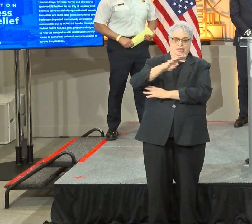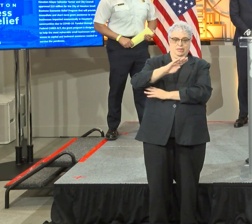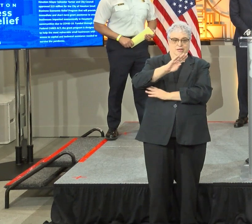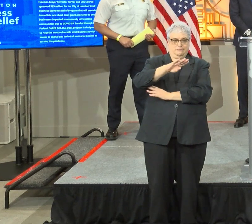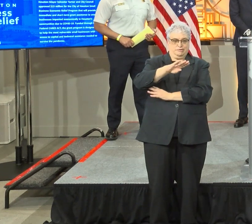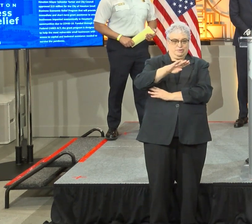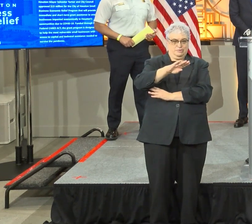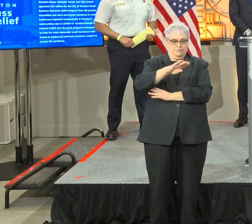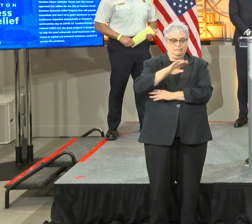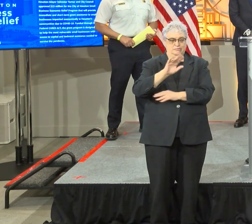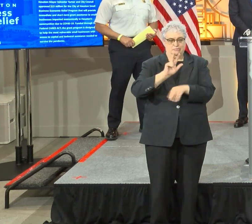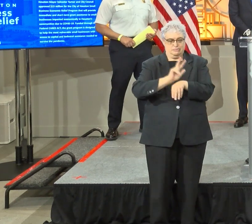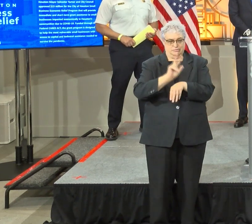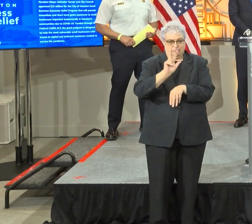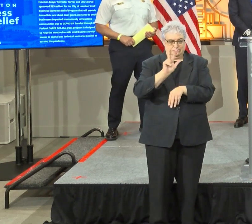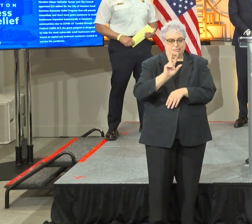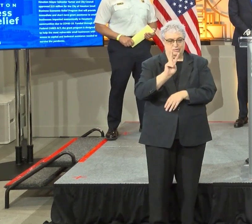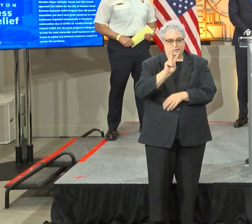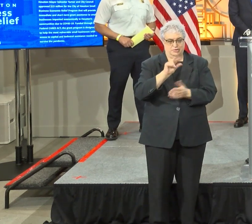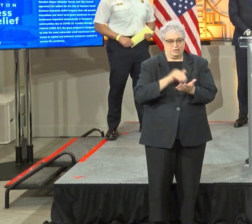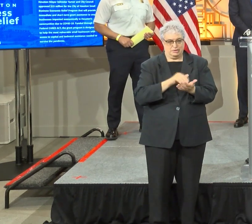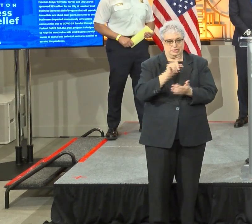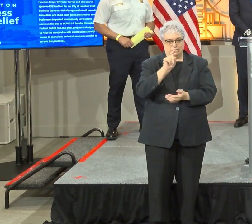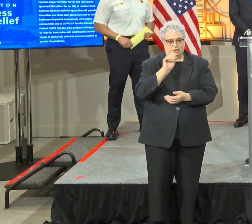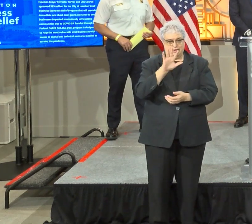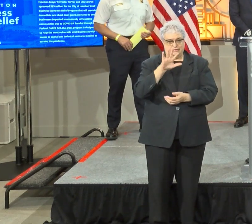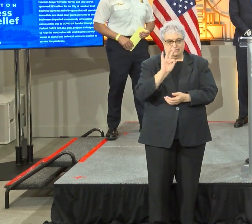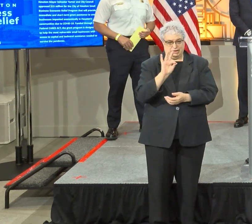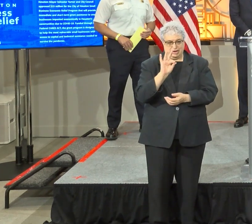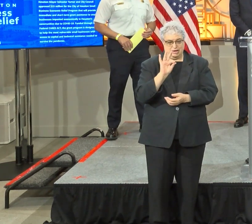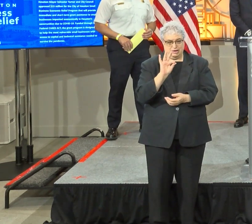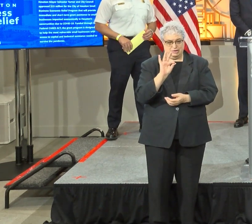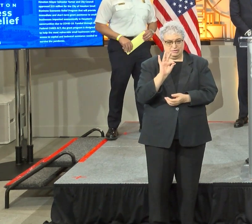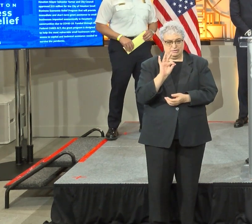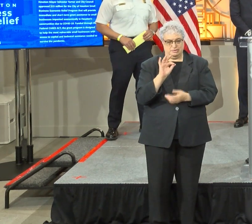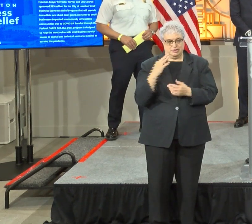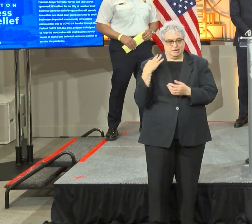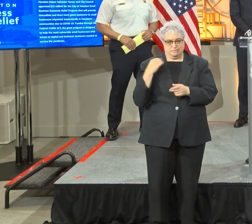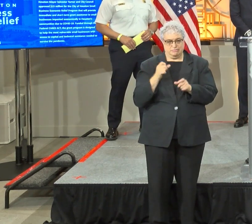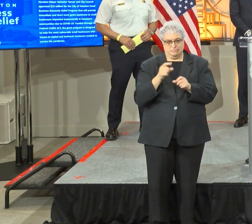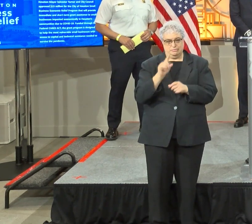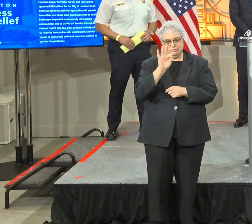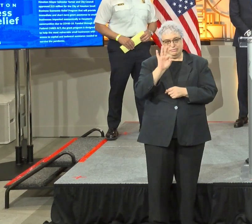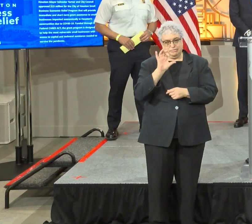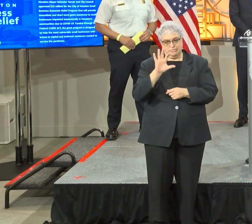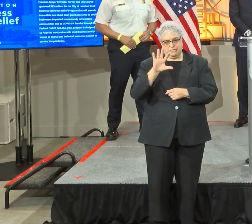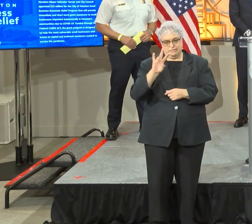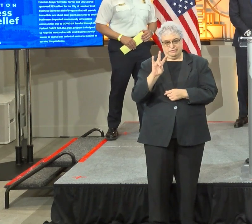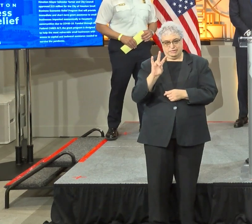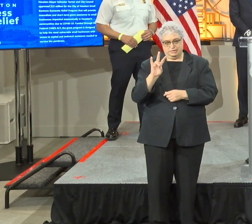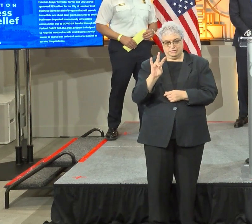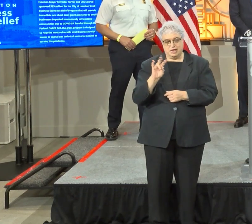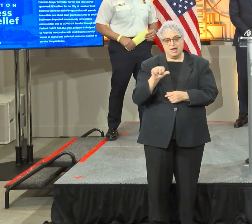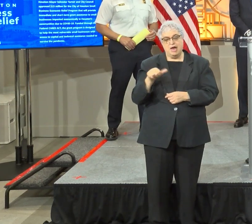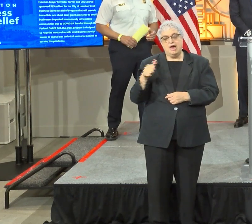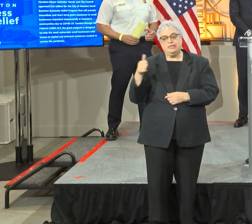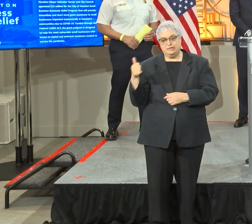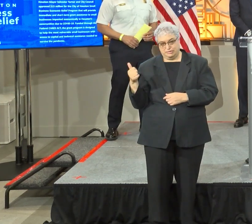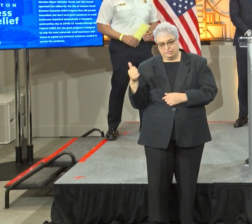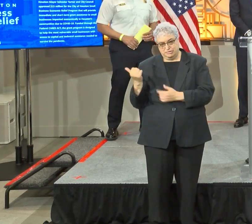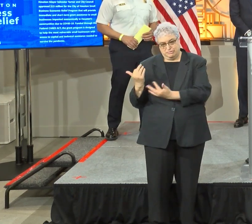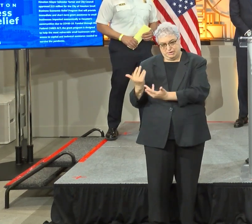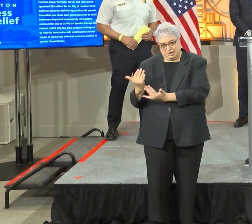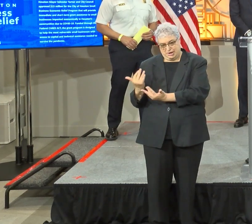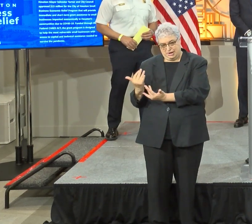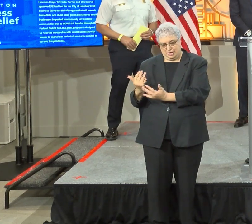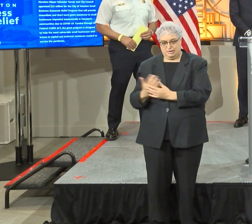3 o'clock, 2,159 applications have been submitted, and there are 957 others that are